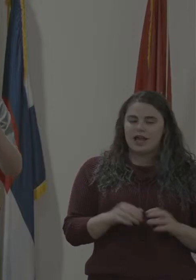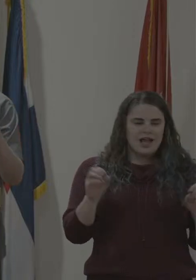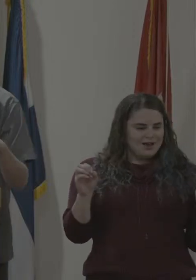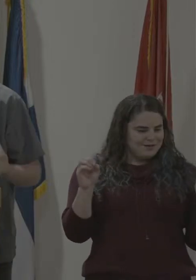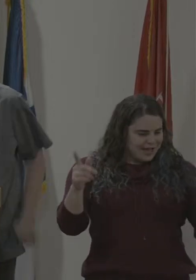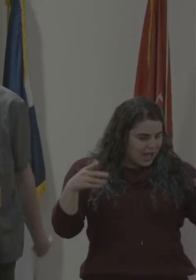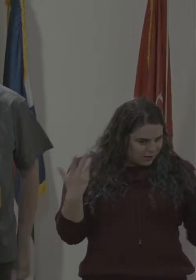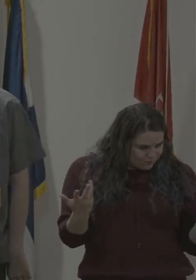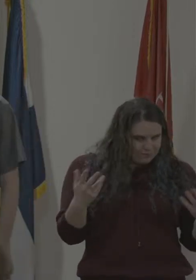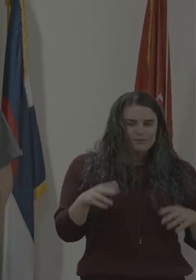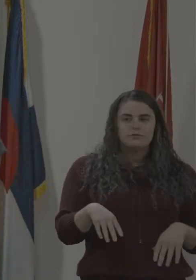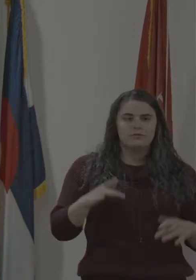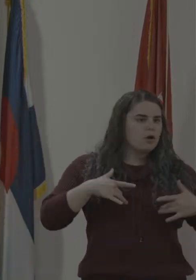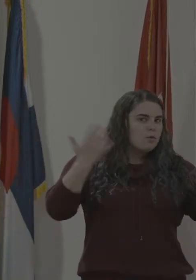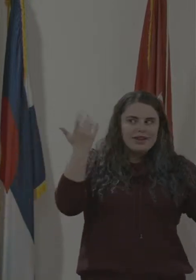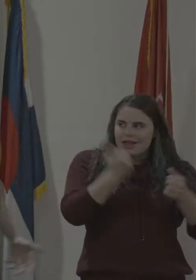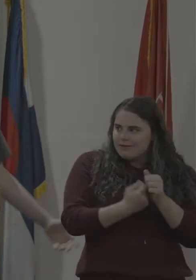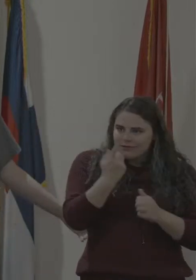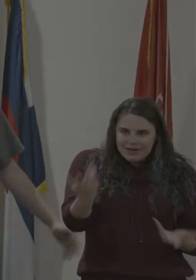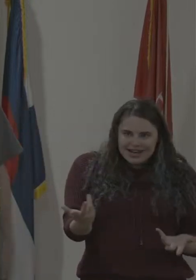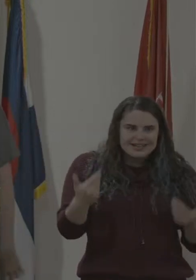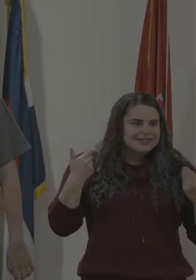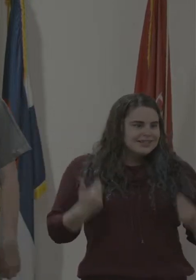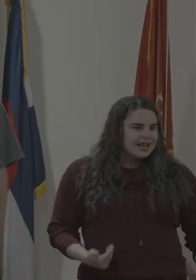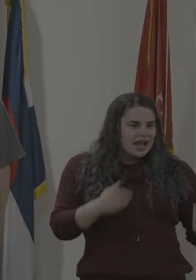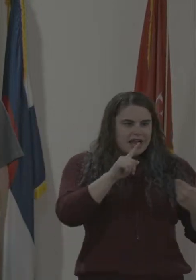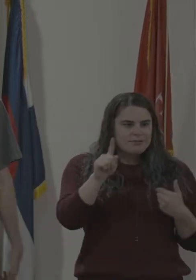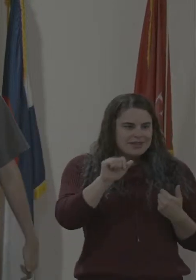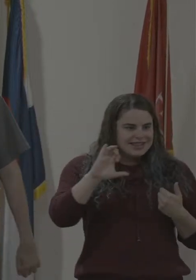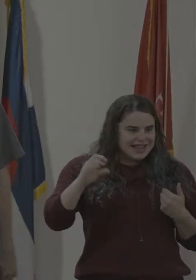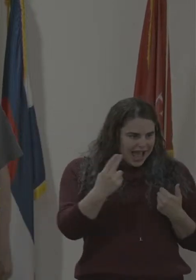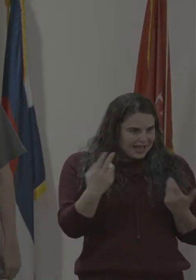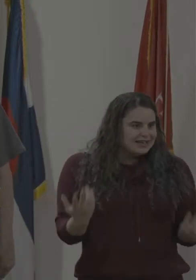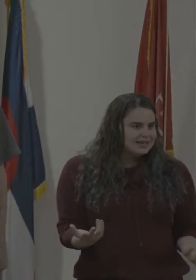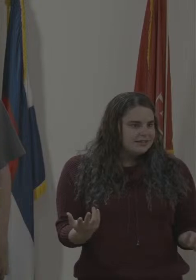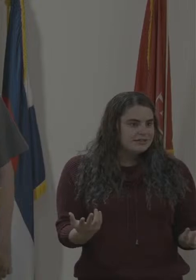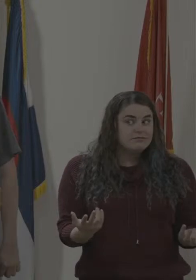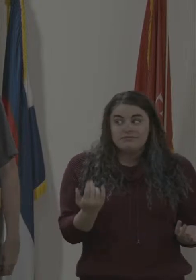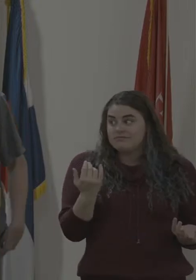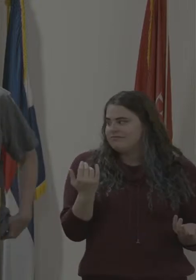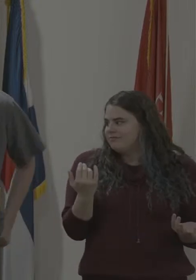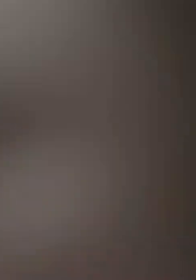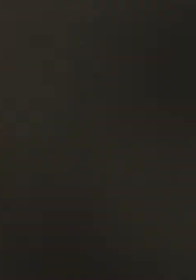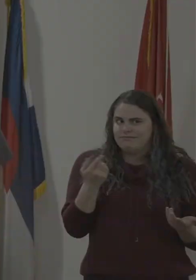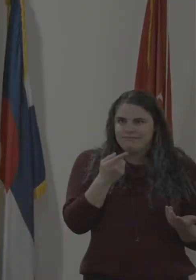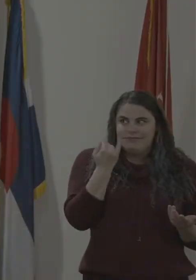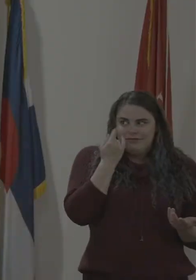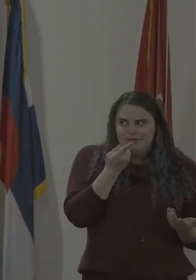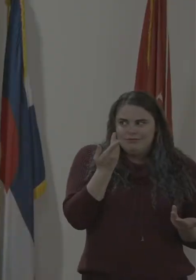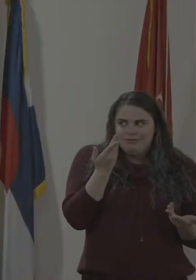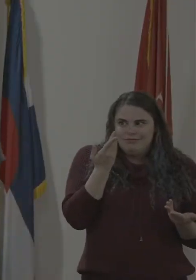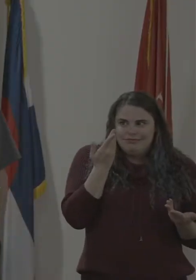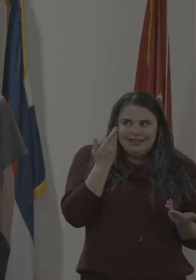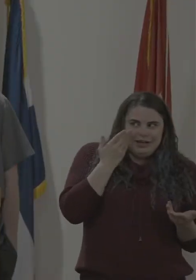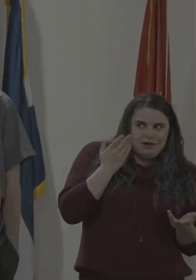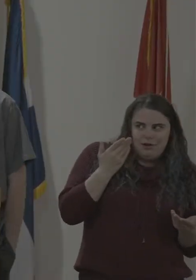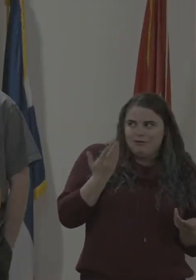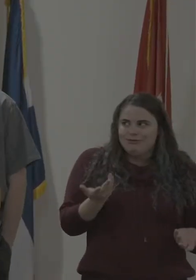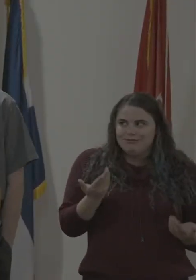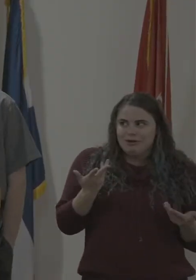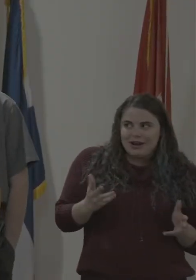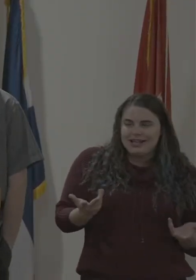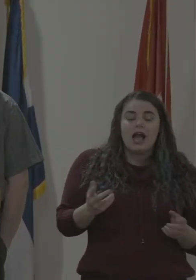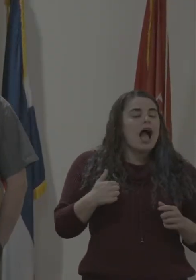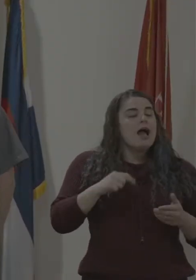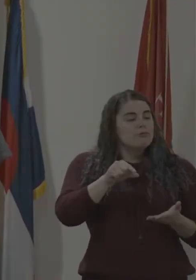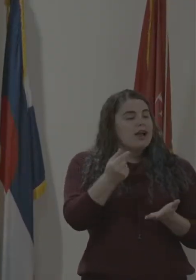Okay, well, what's up, everyone? I'm Zach, if you couldn't already tell. No, I am